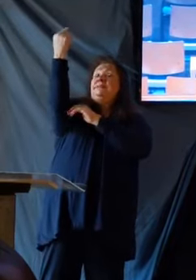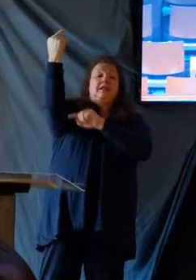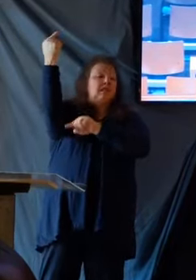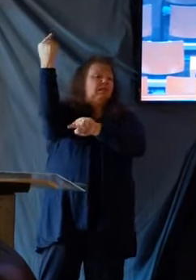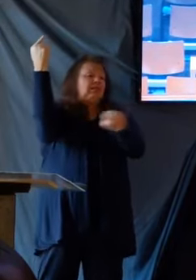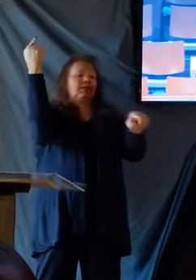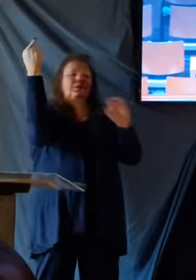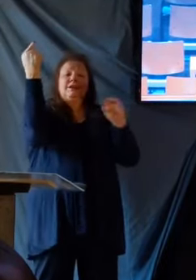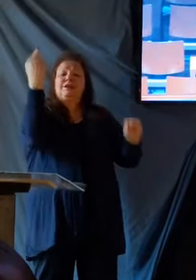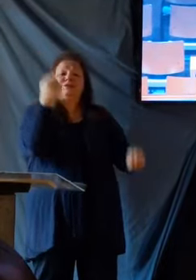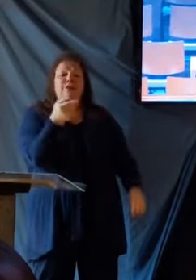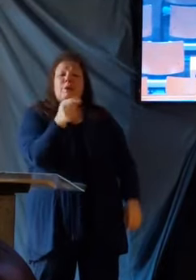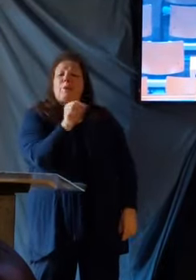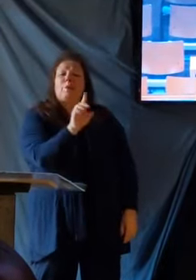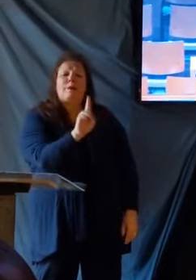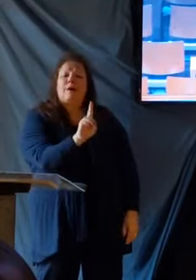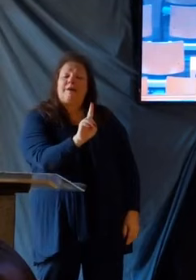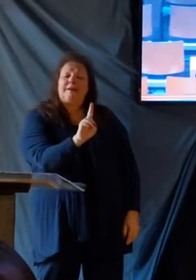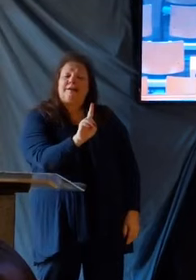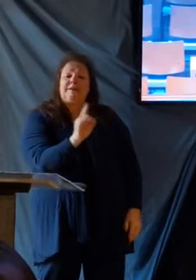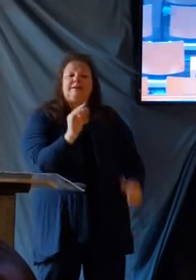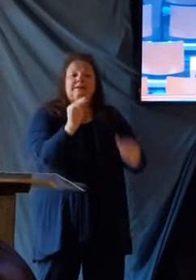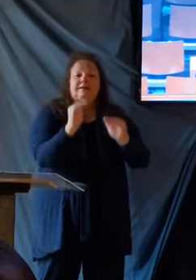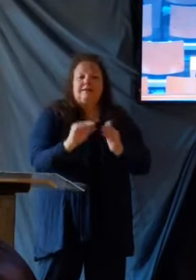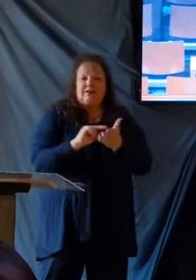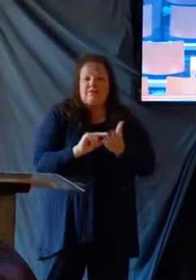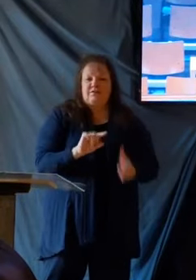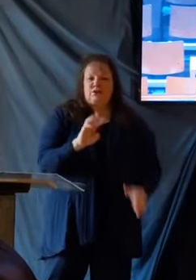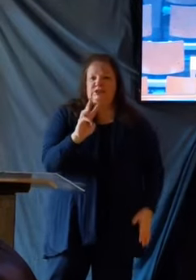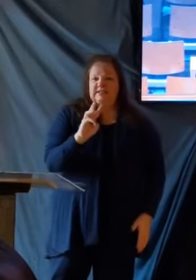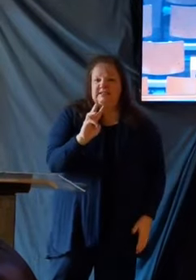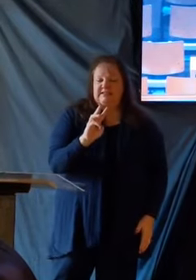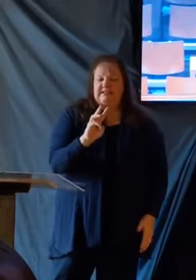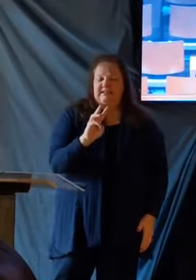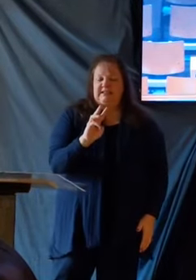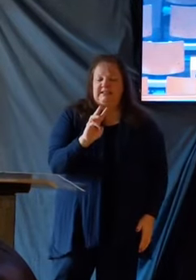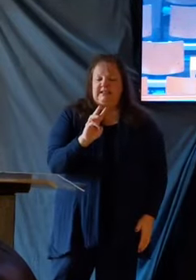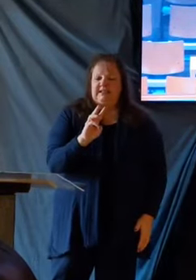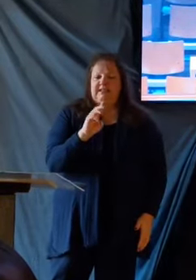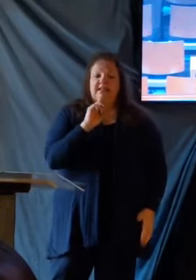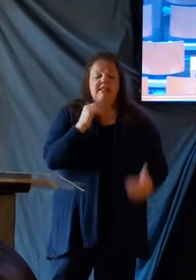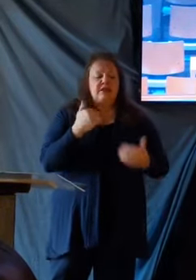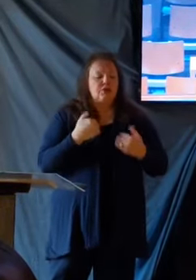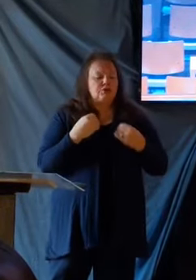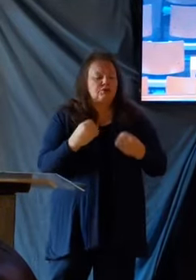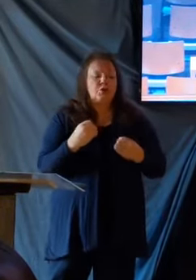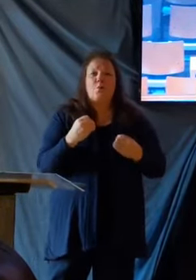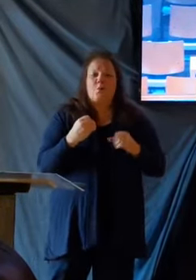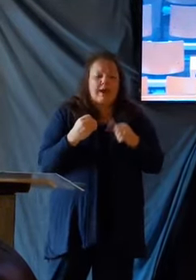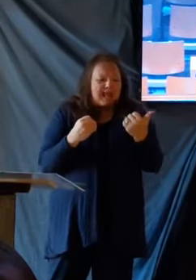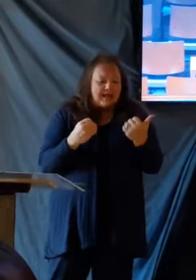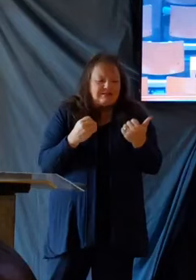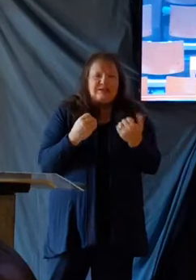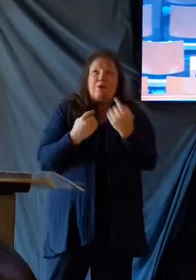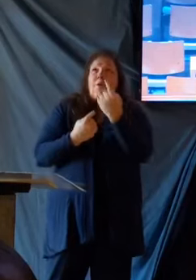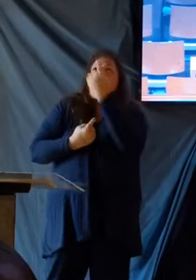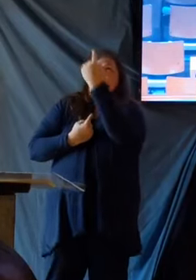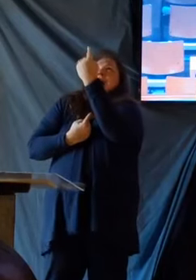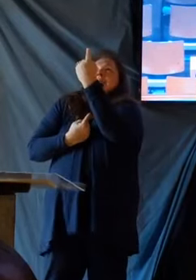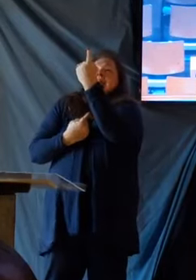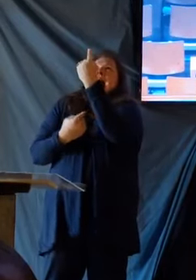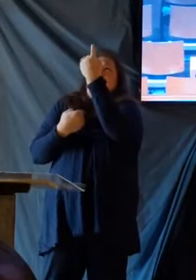no God. And down at the end of verse 6, there is no one besides me. I